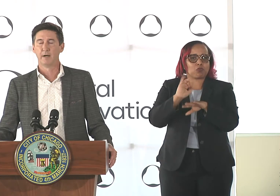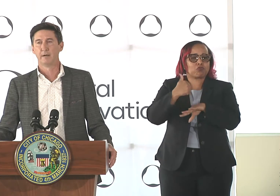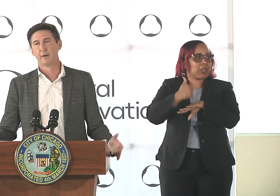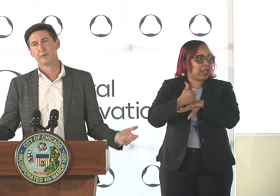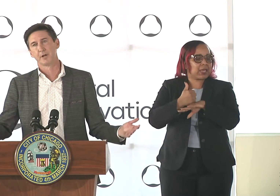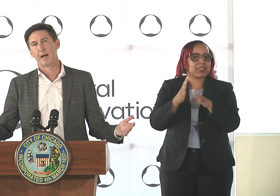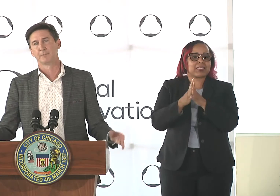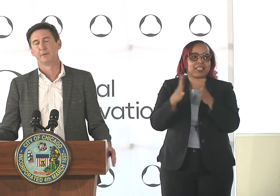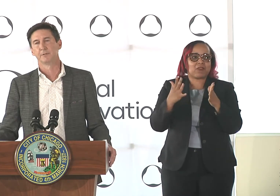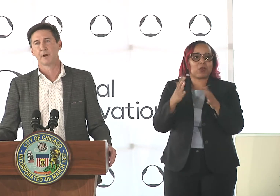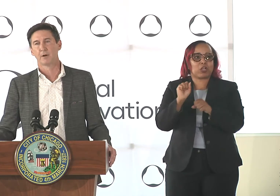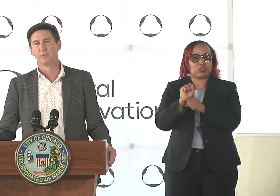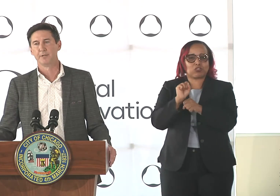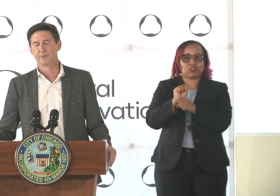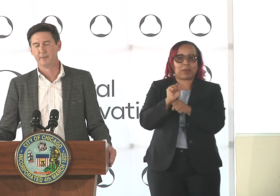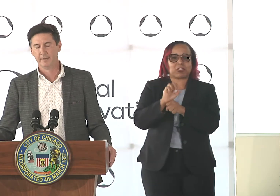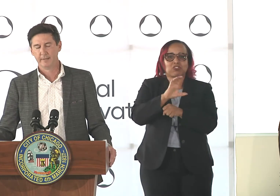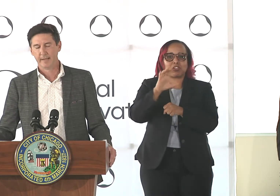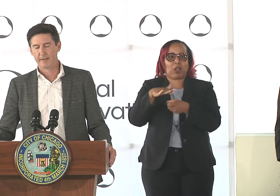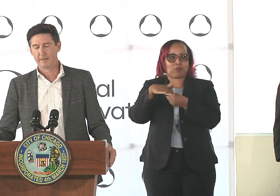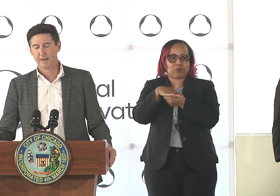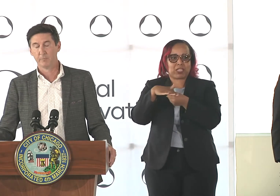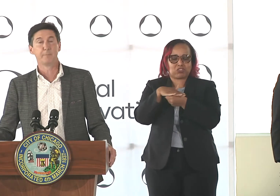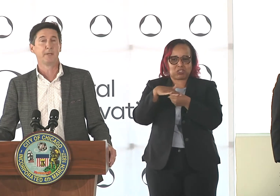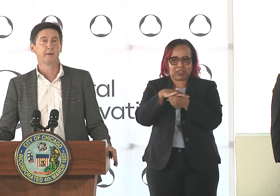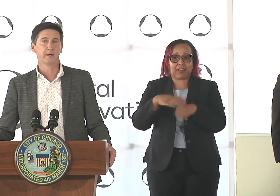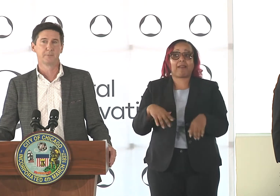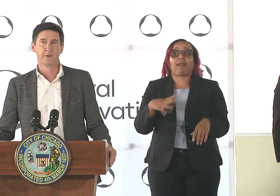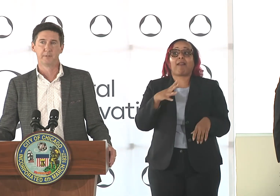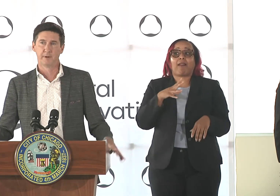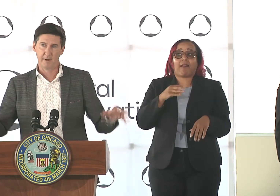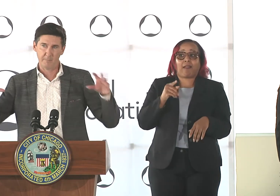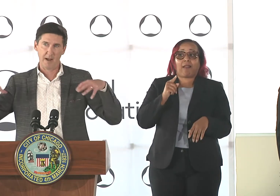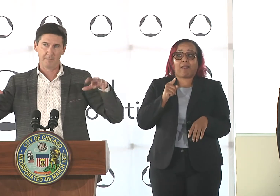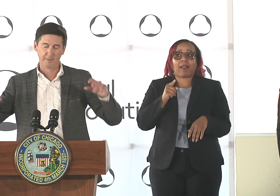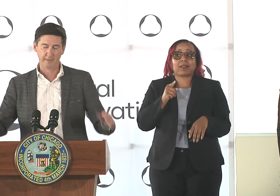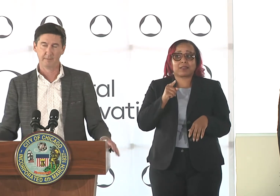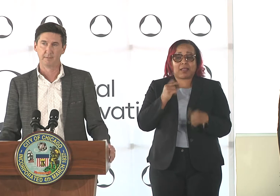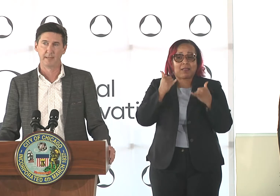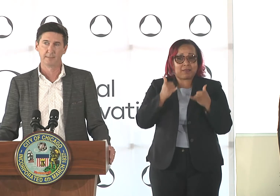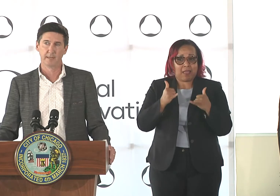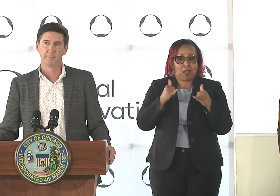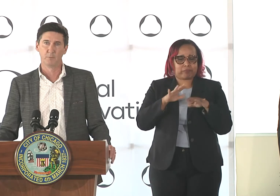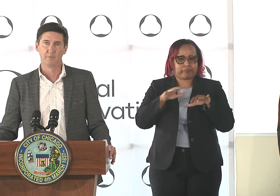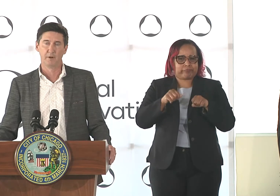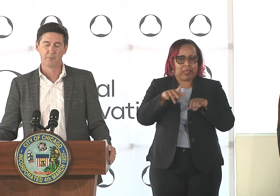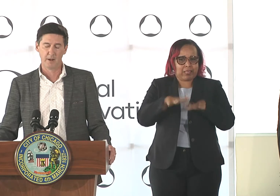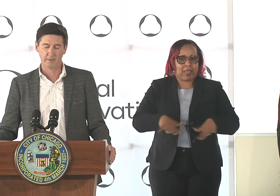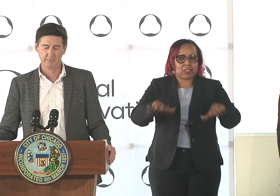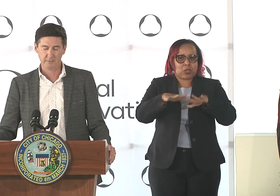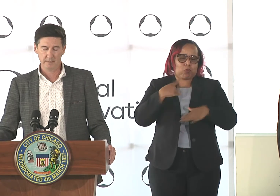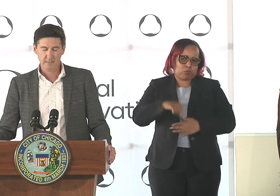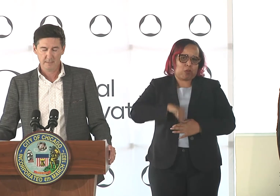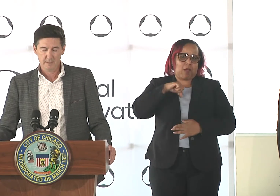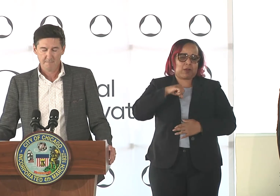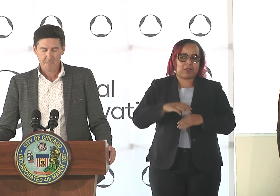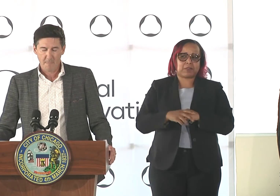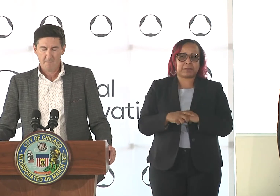several hundred jobs here in the Chicago region, and repeater entrepreneurs that are now populating the landscape that we're very proud of.